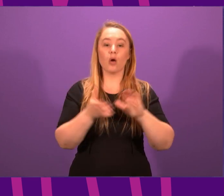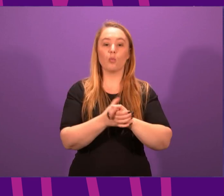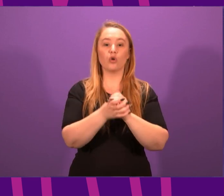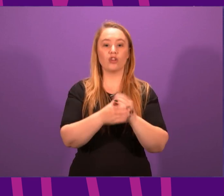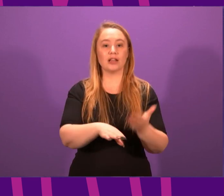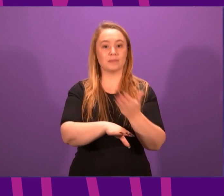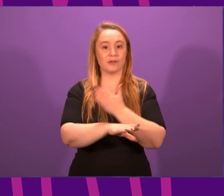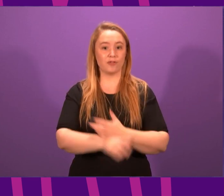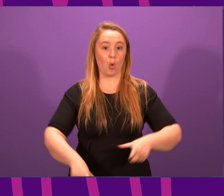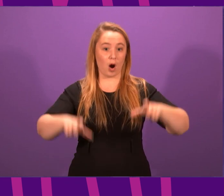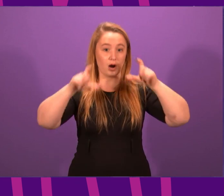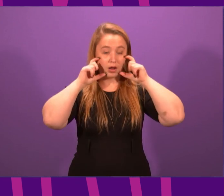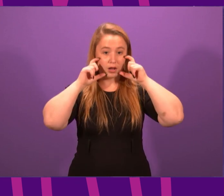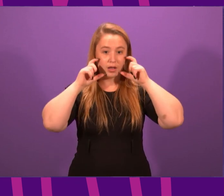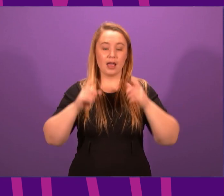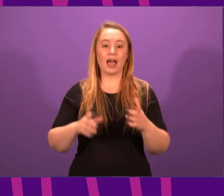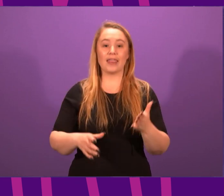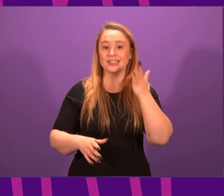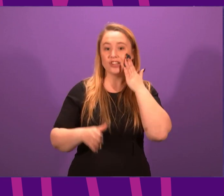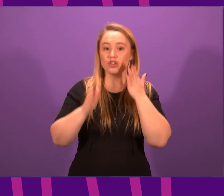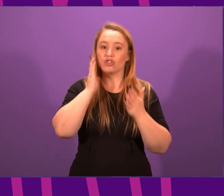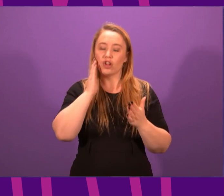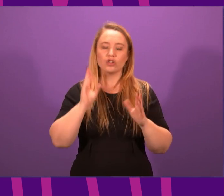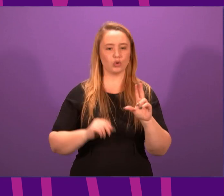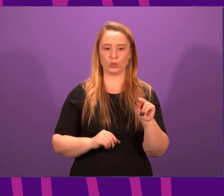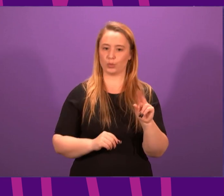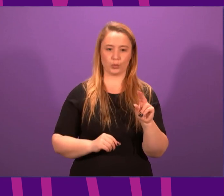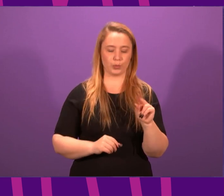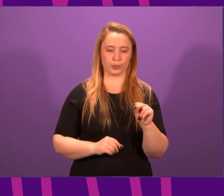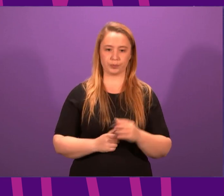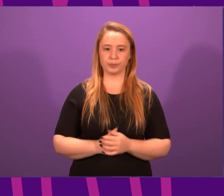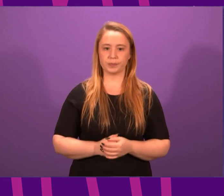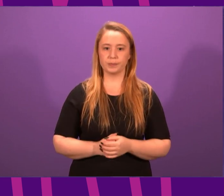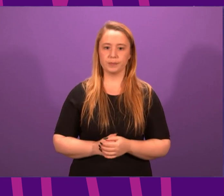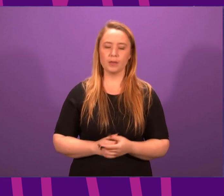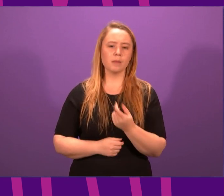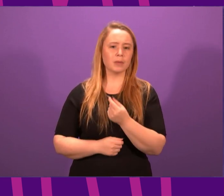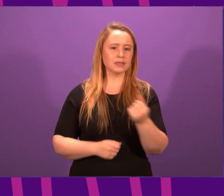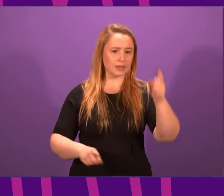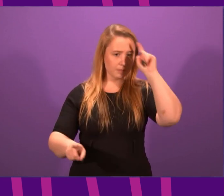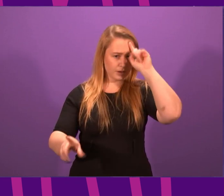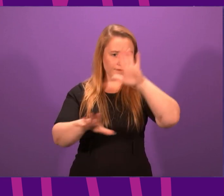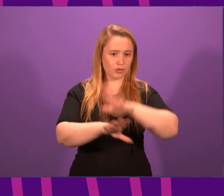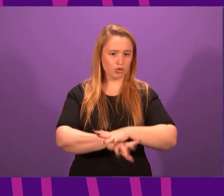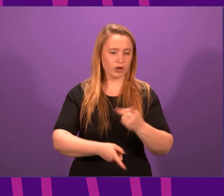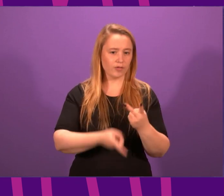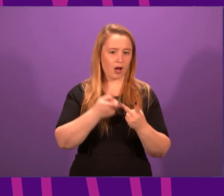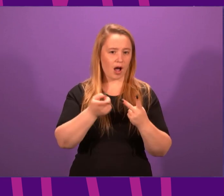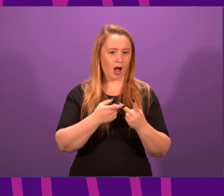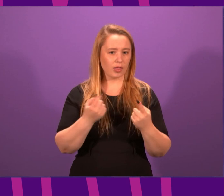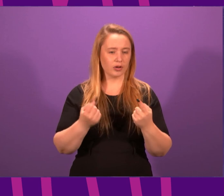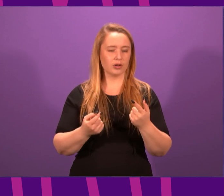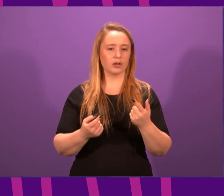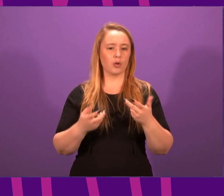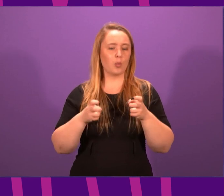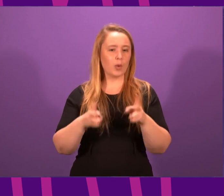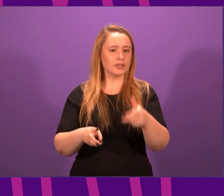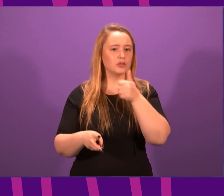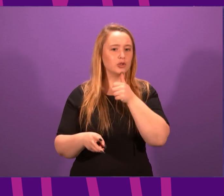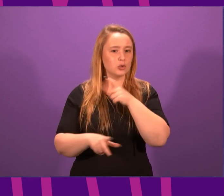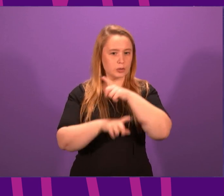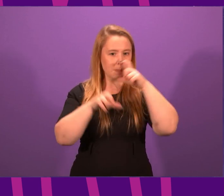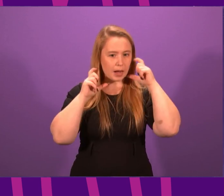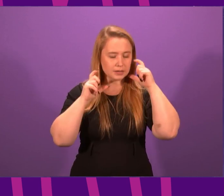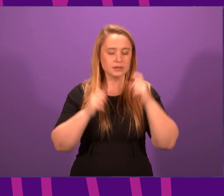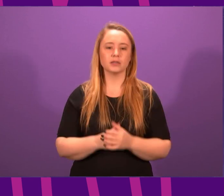and then avoid touching our masks and faces. However, there is some confusion regarding other aspects of correct usage. Constituents have